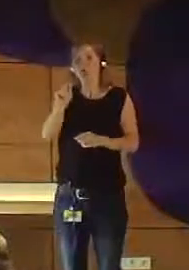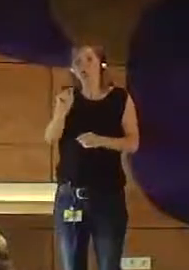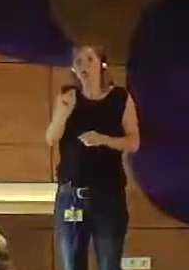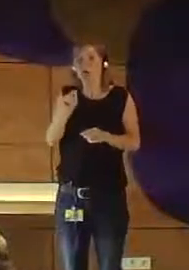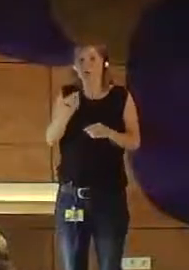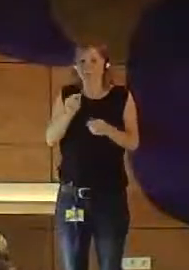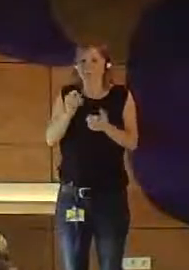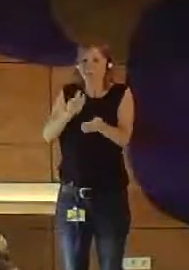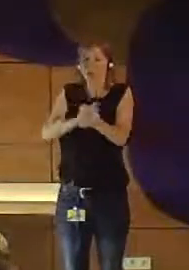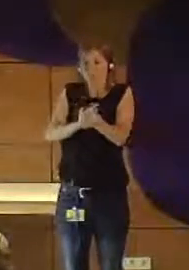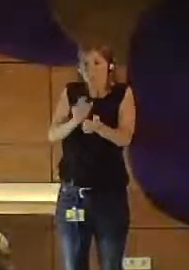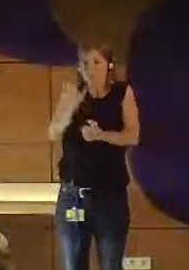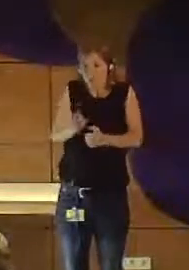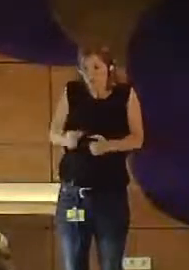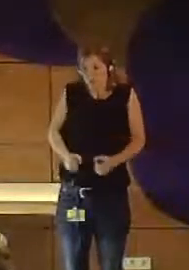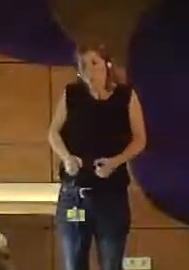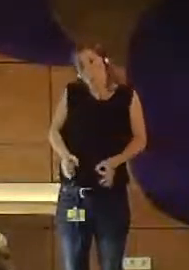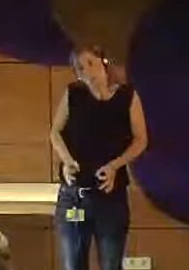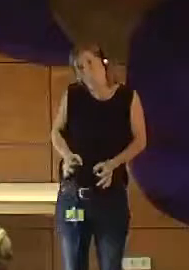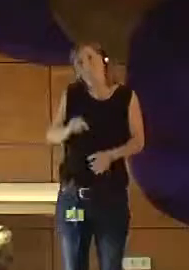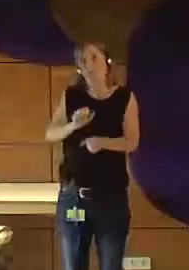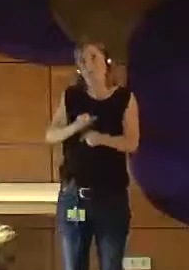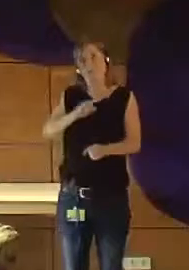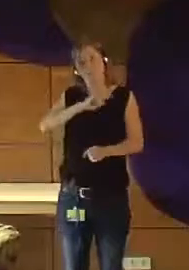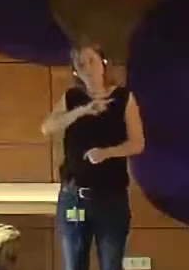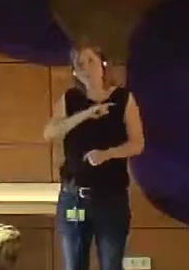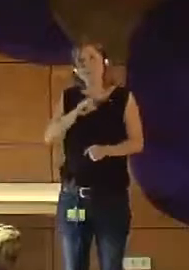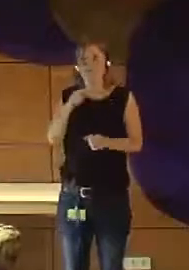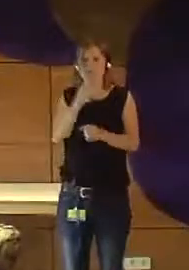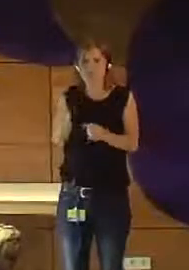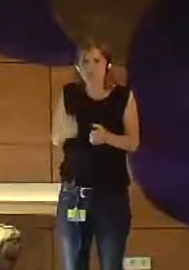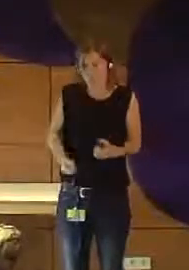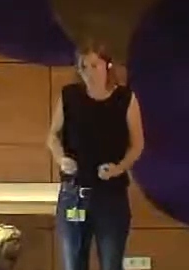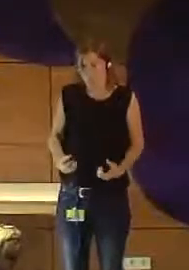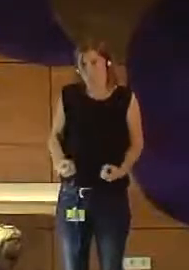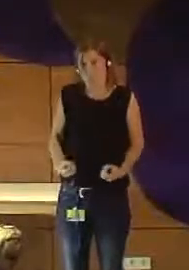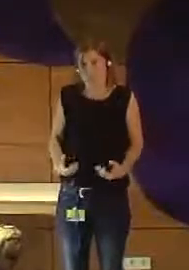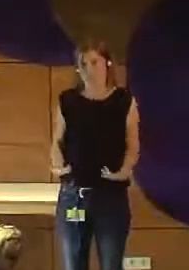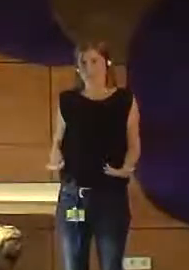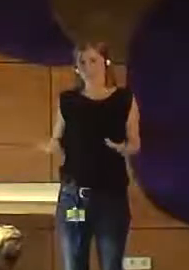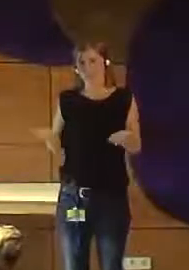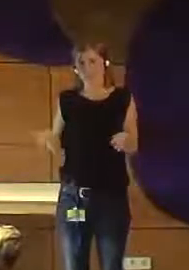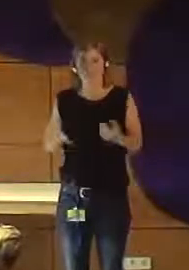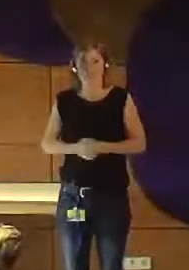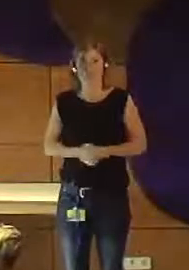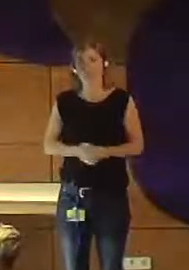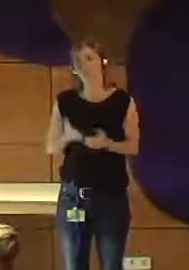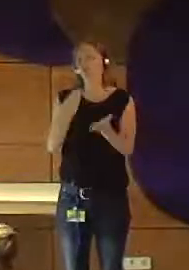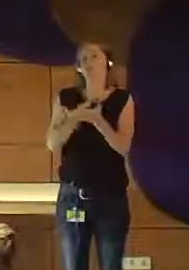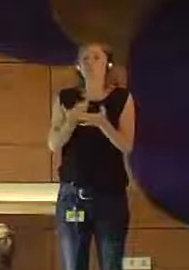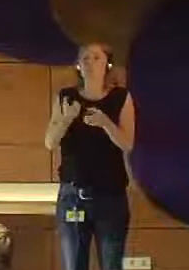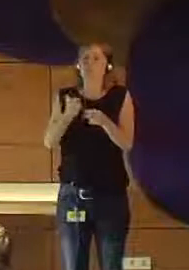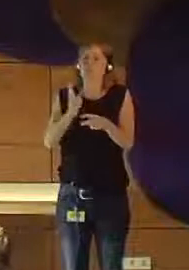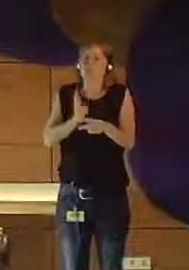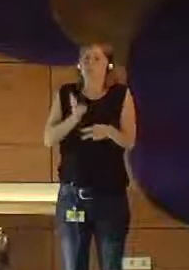So that would be the most normal, what we call physiological way of doing it, because it's actually replacing what's being